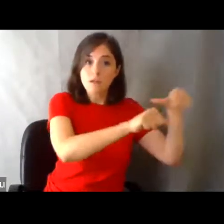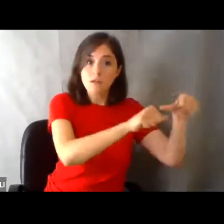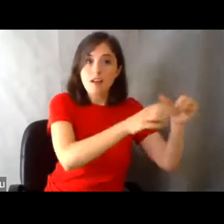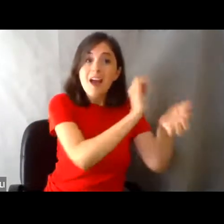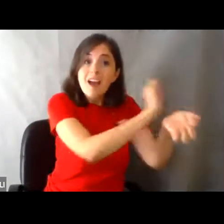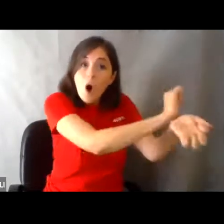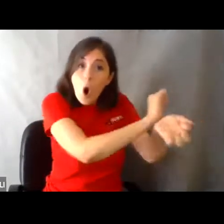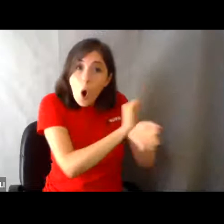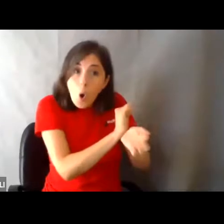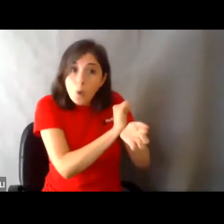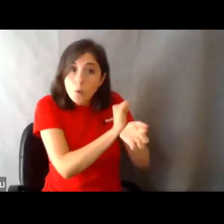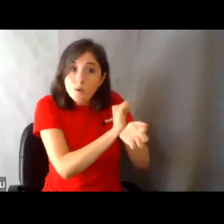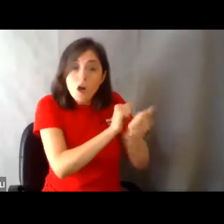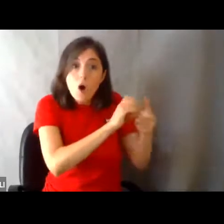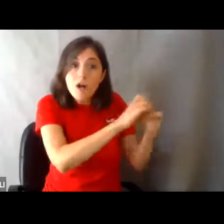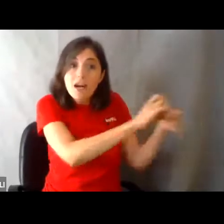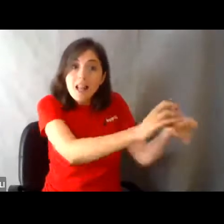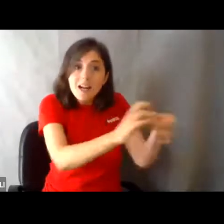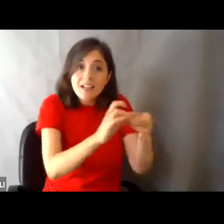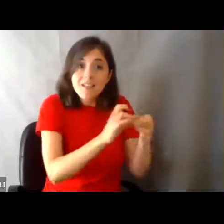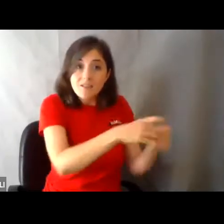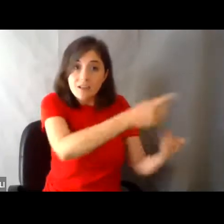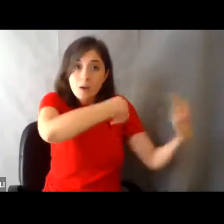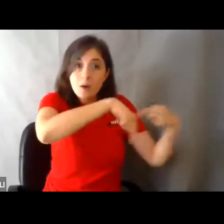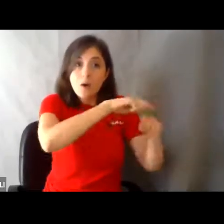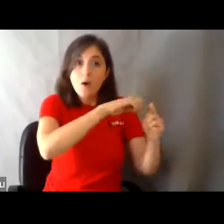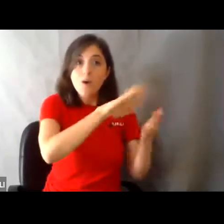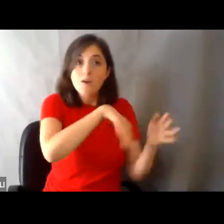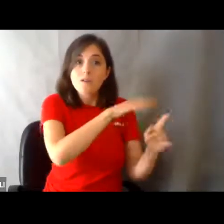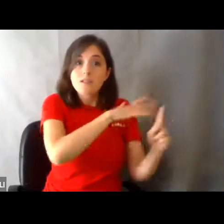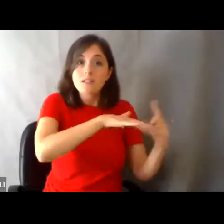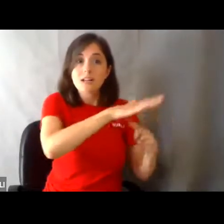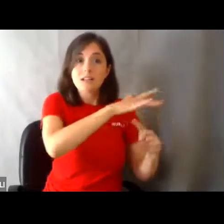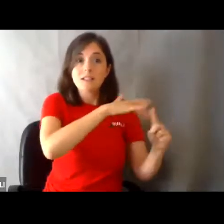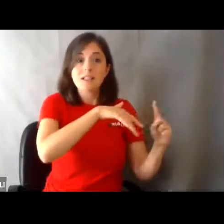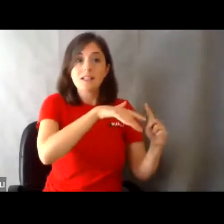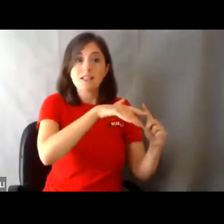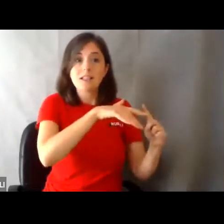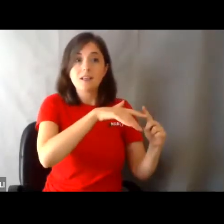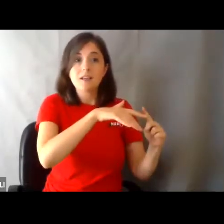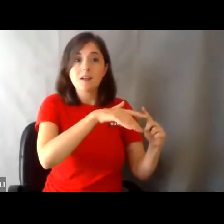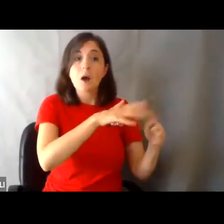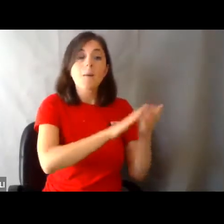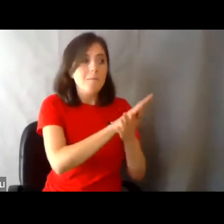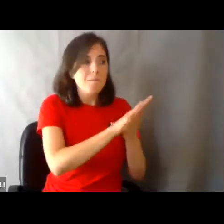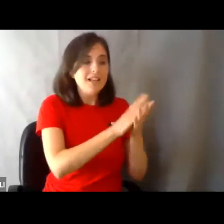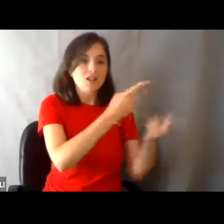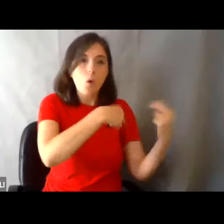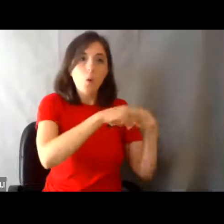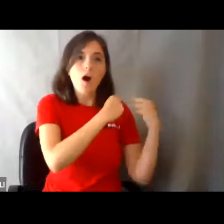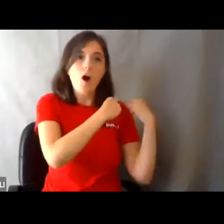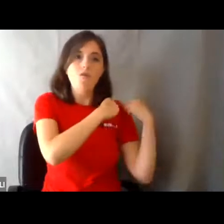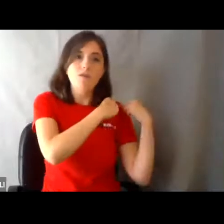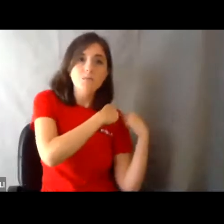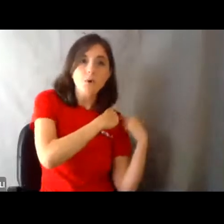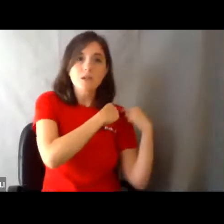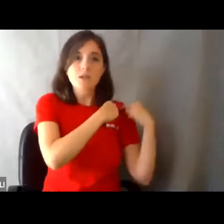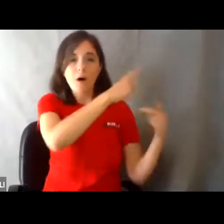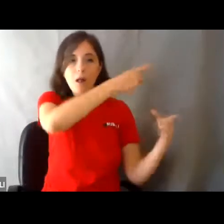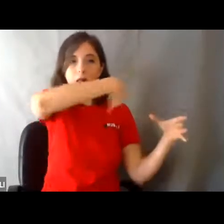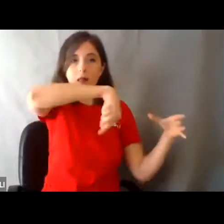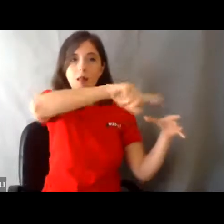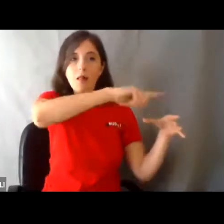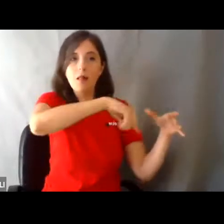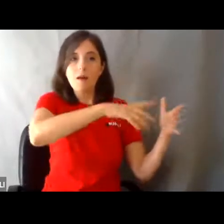society. You know, we are completely and utterly responsible for these services, and they